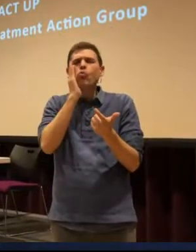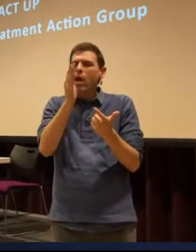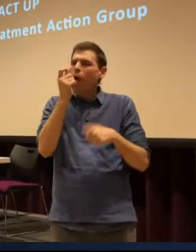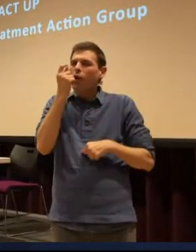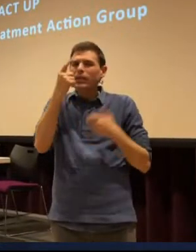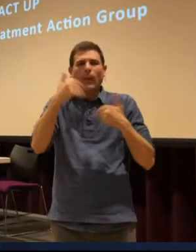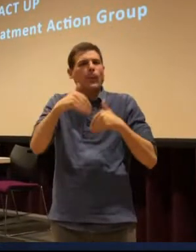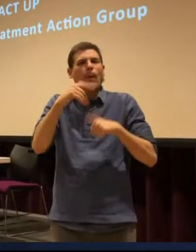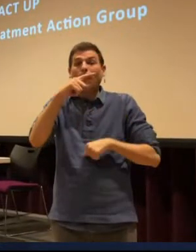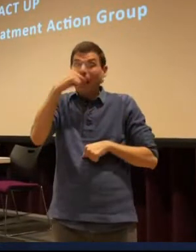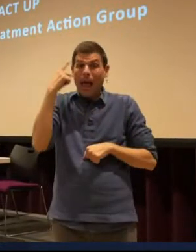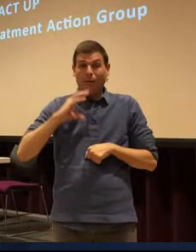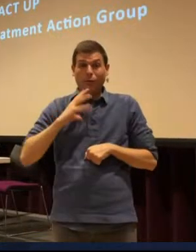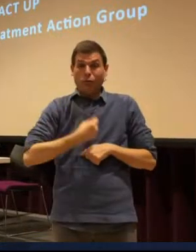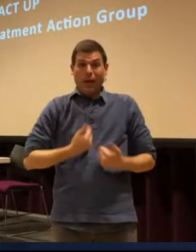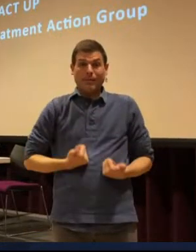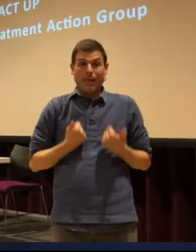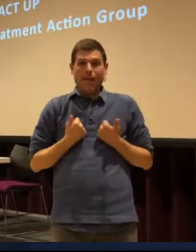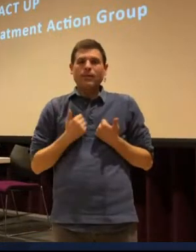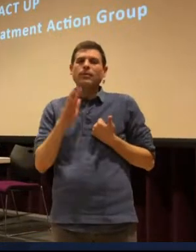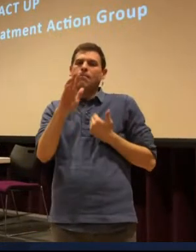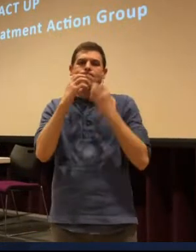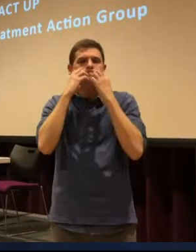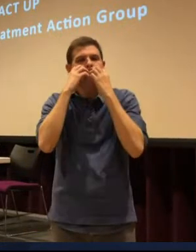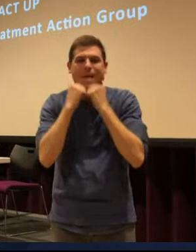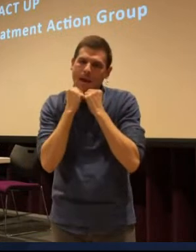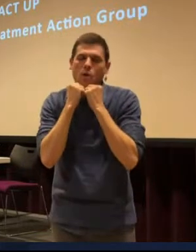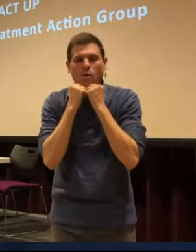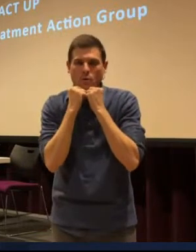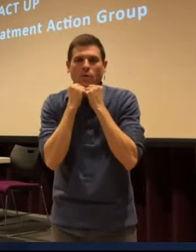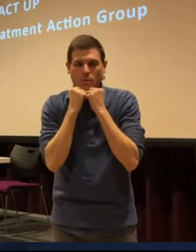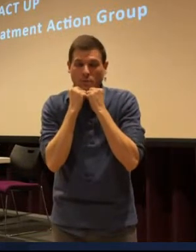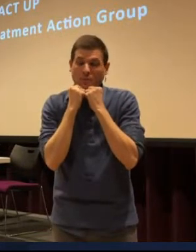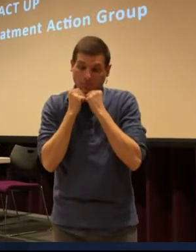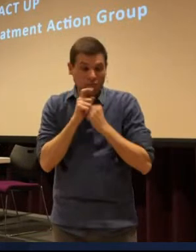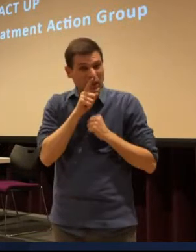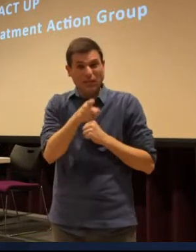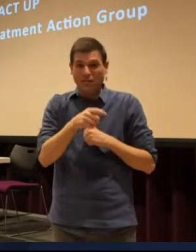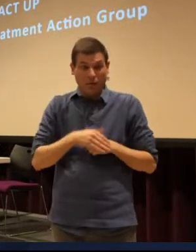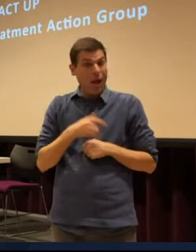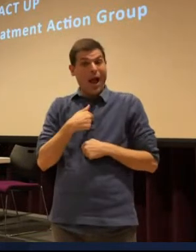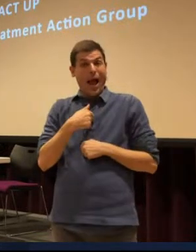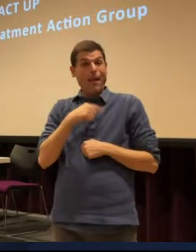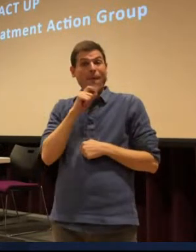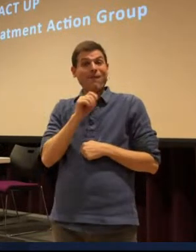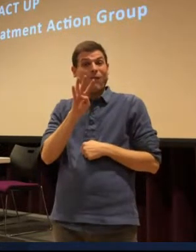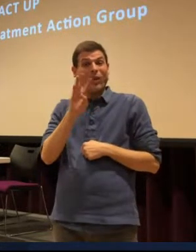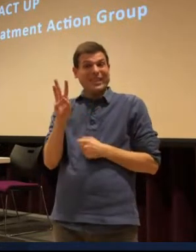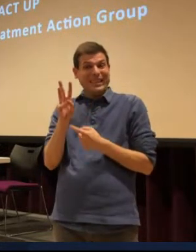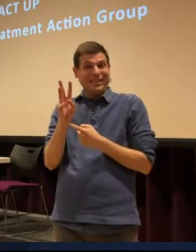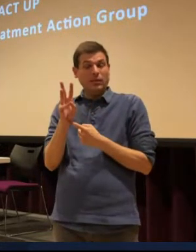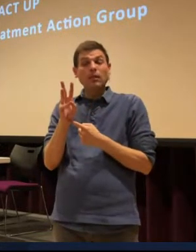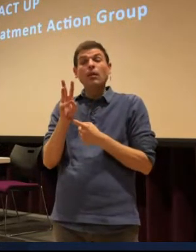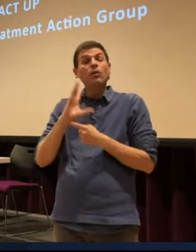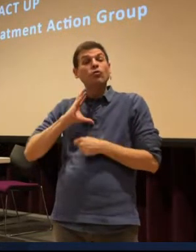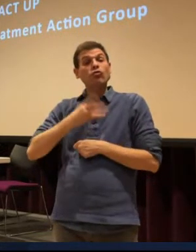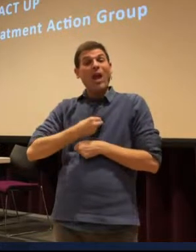lives definitely matter. I'm 46. The average life of a trans woman is